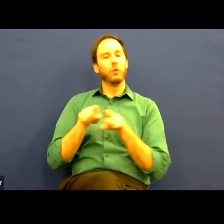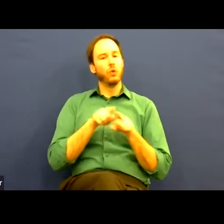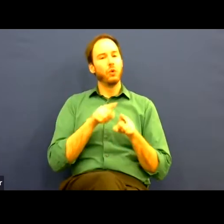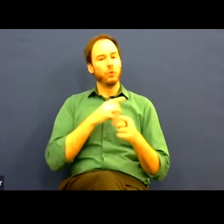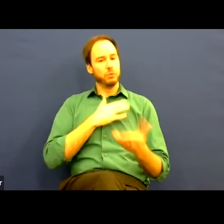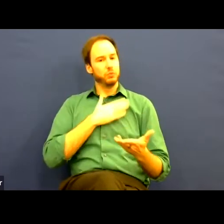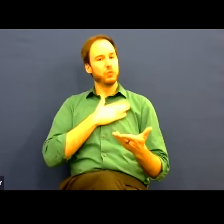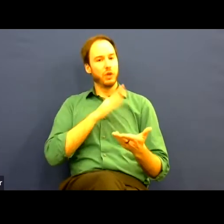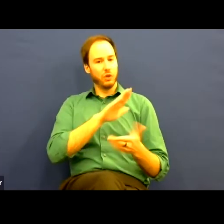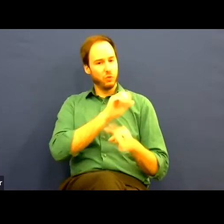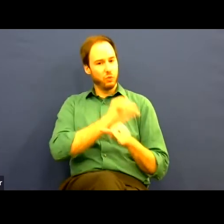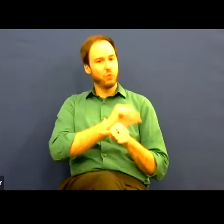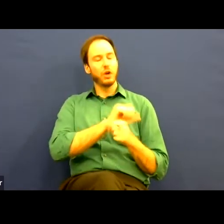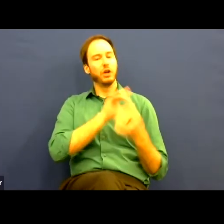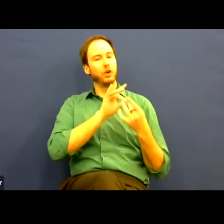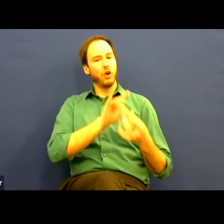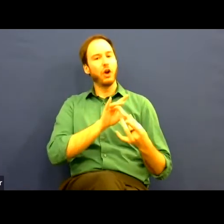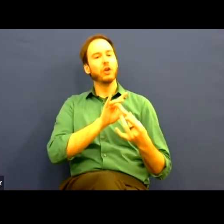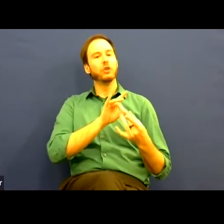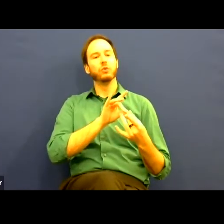work they're doing in terms of